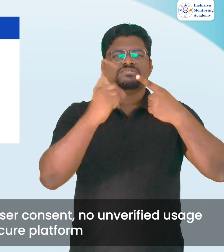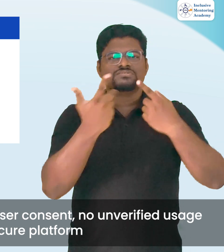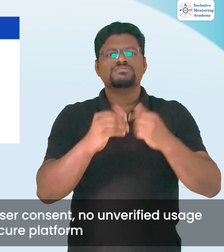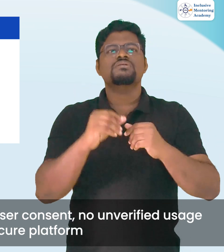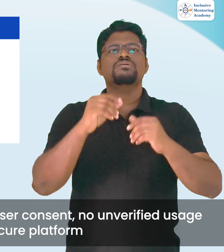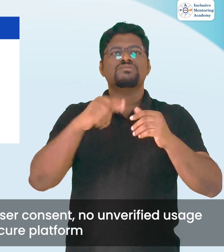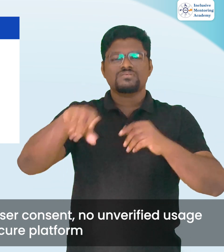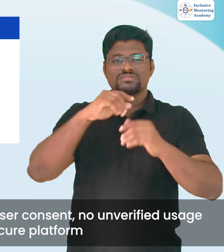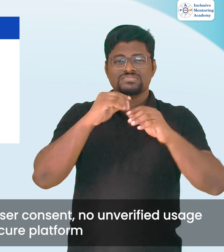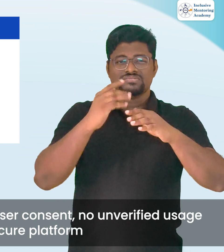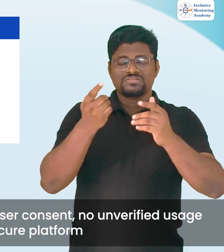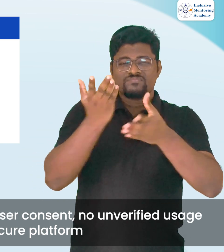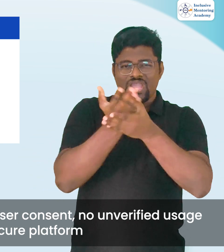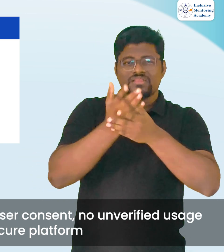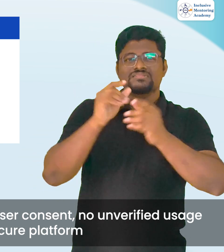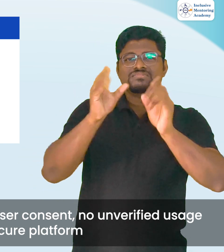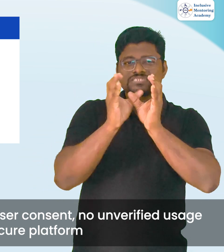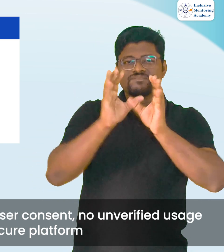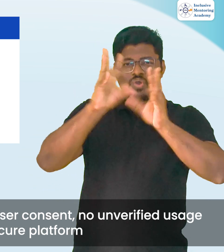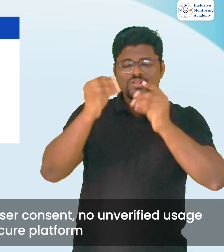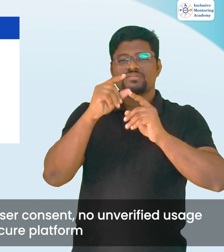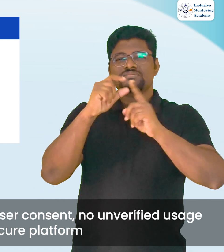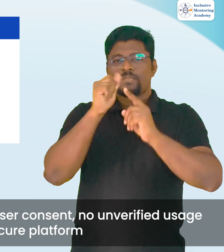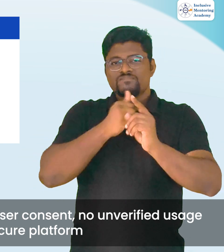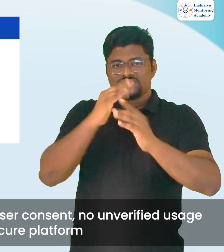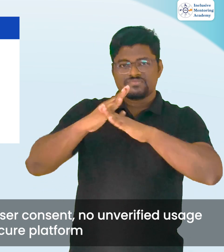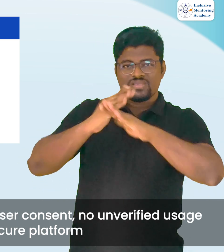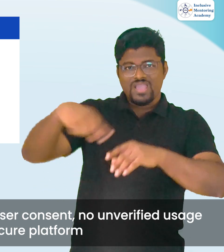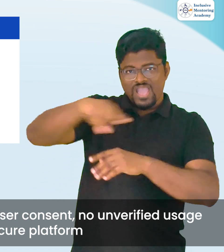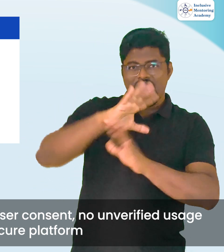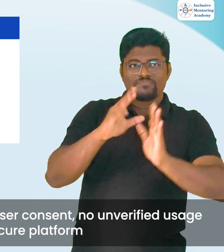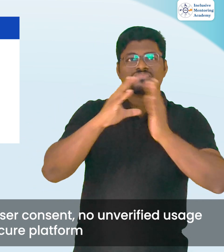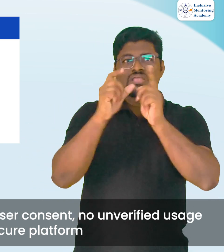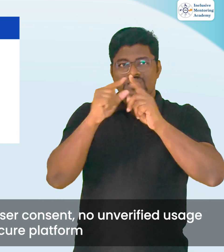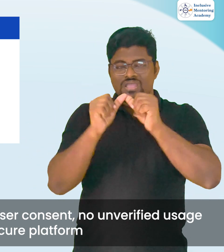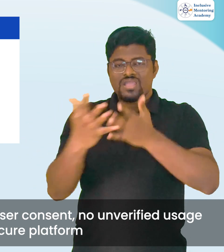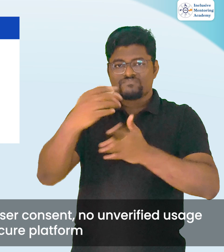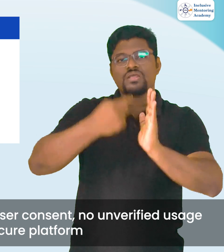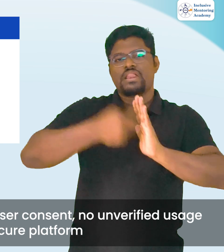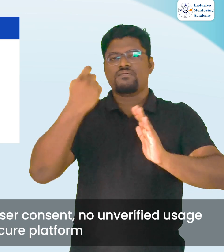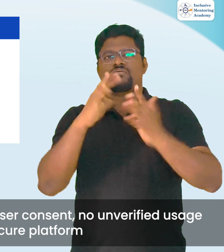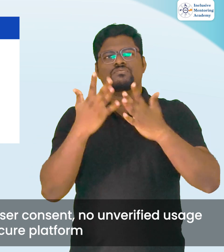Number 1. Secure and private access by user consent, no unverified usage of records, secure